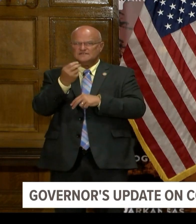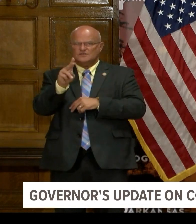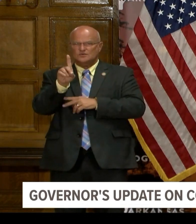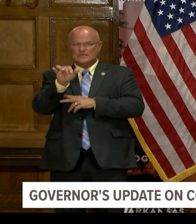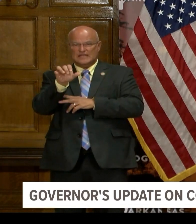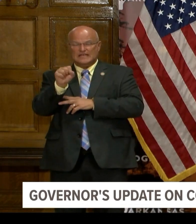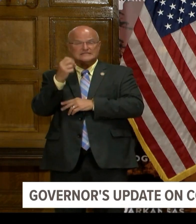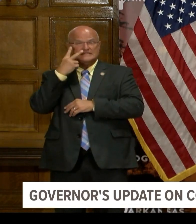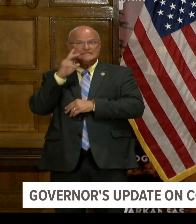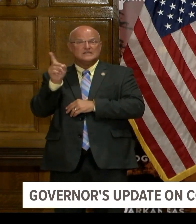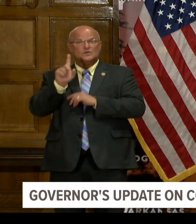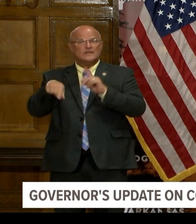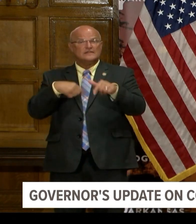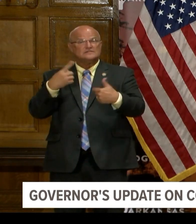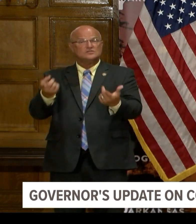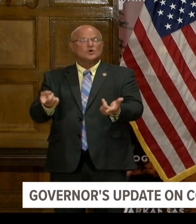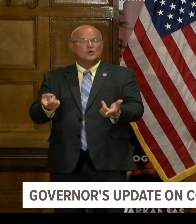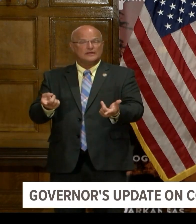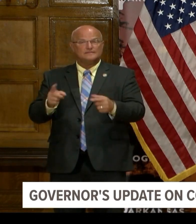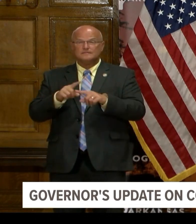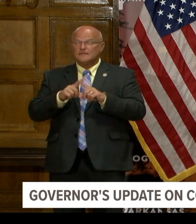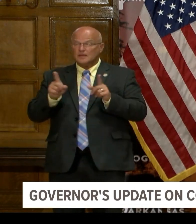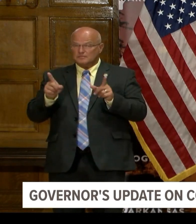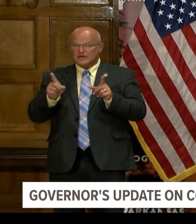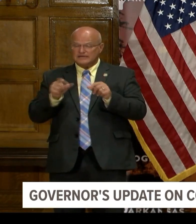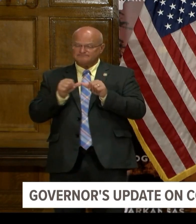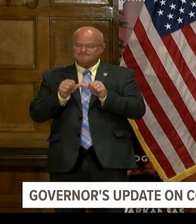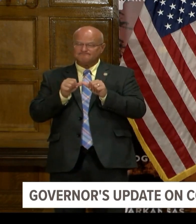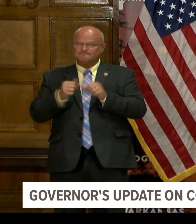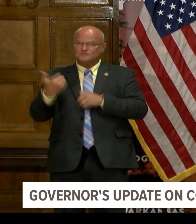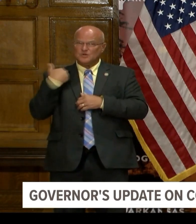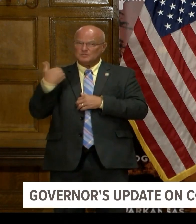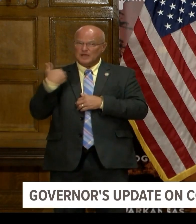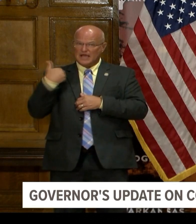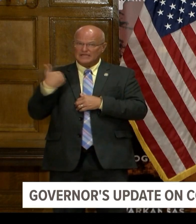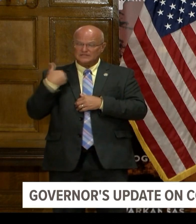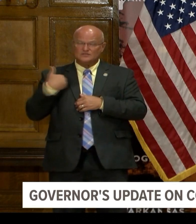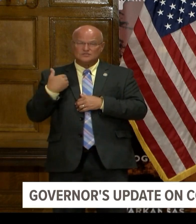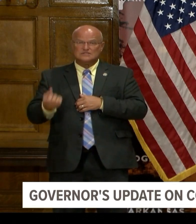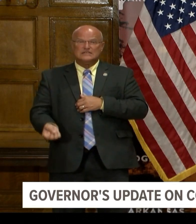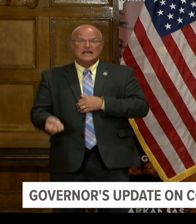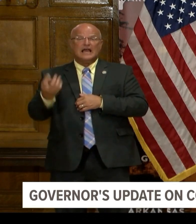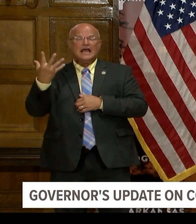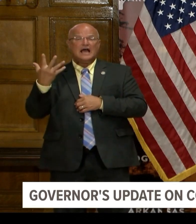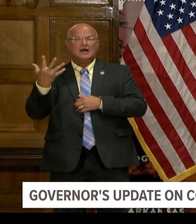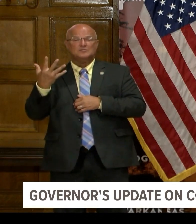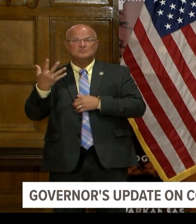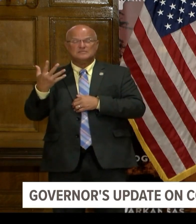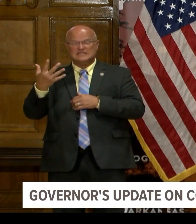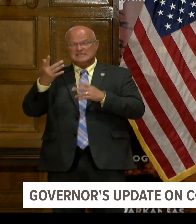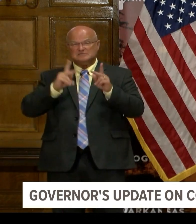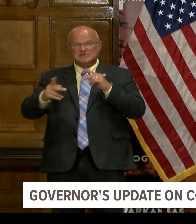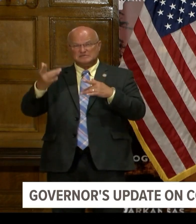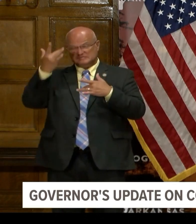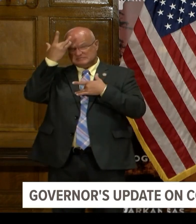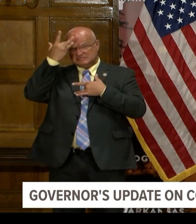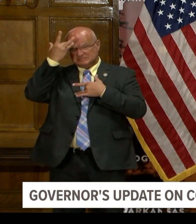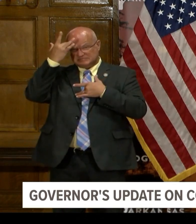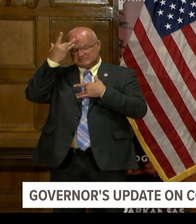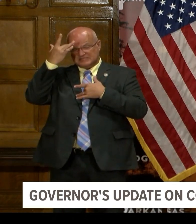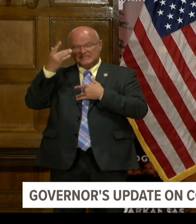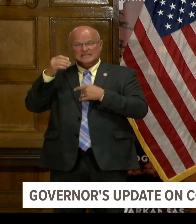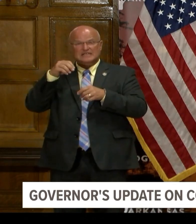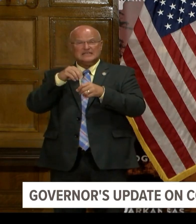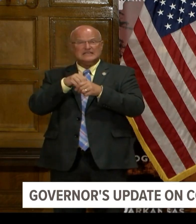and see where this is going. But it's just a constant reminder as to how many infected individuals are